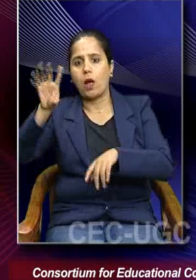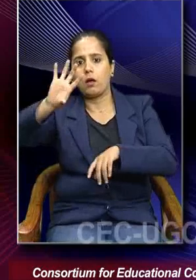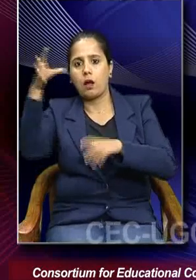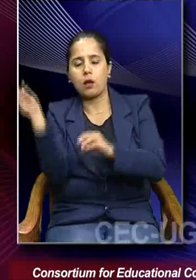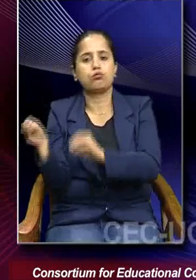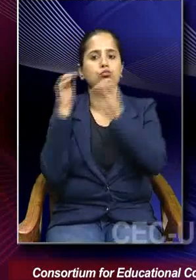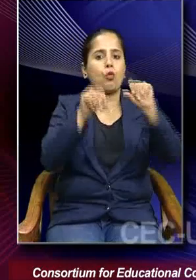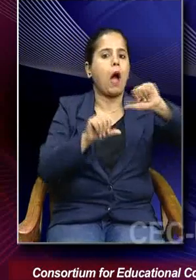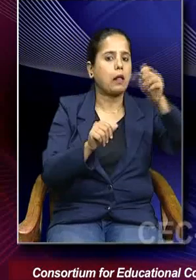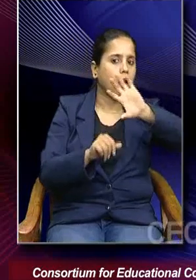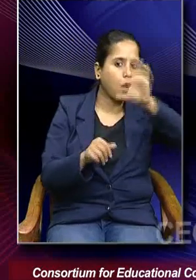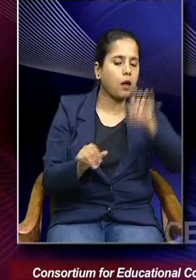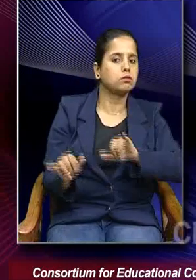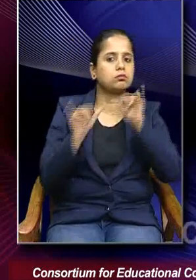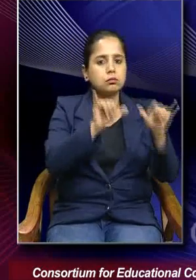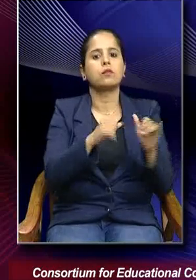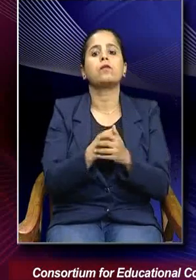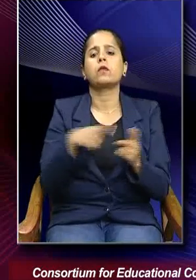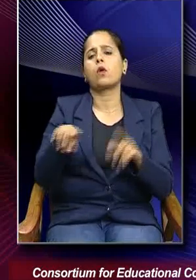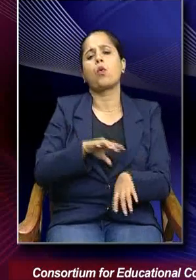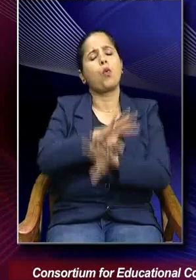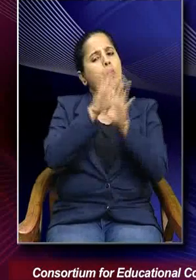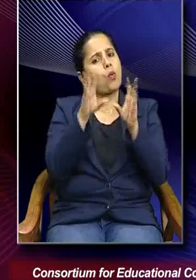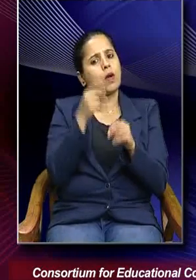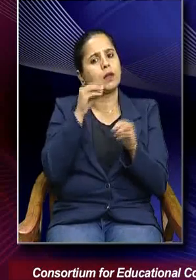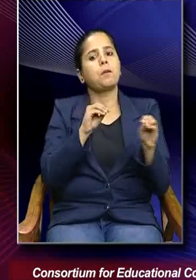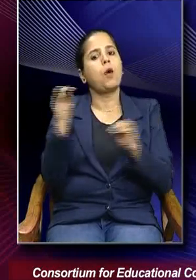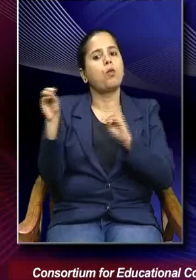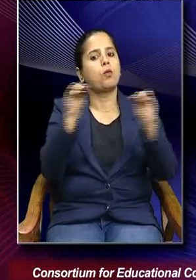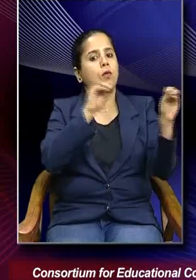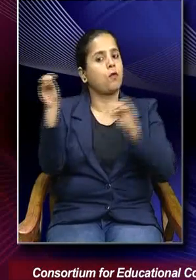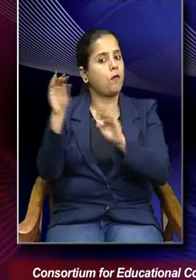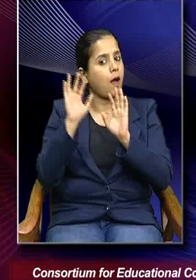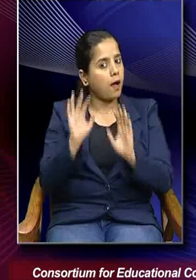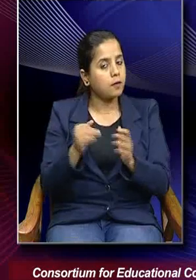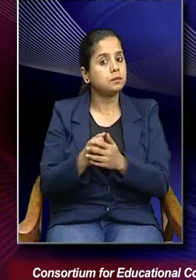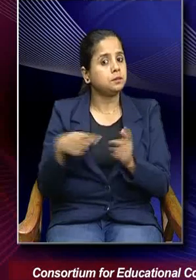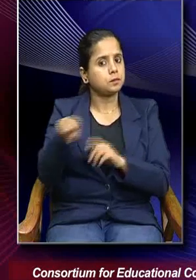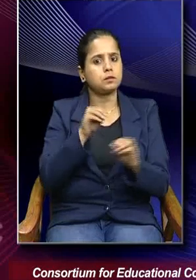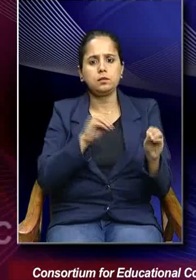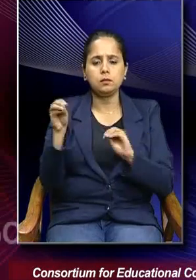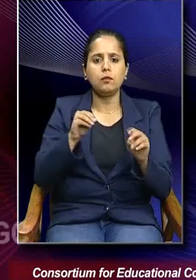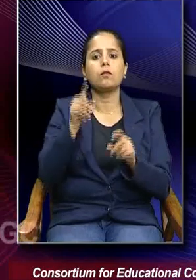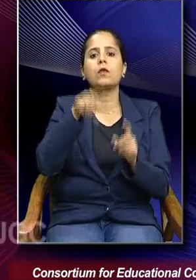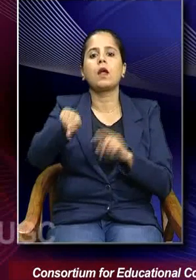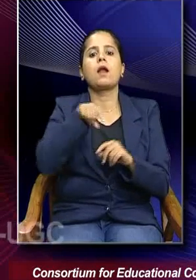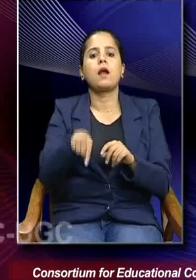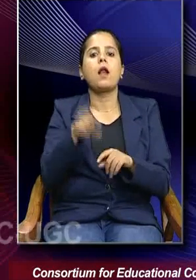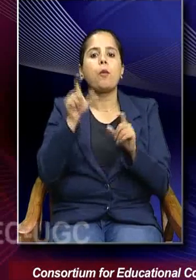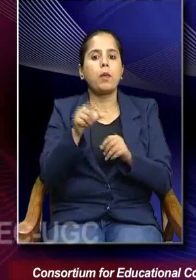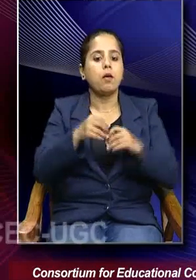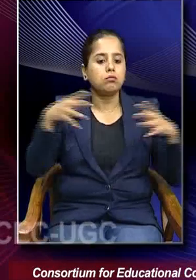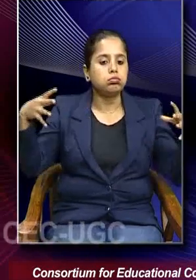to the other country. So, there is all kinds of migration which will make a difference to the